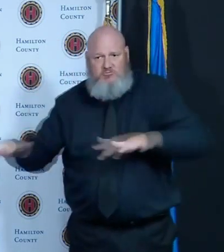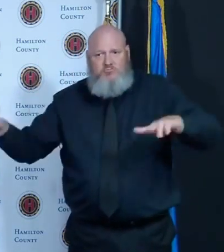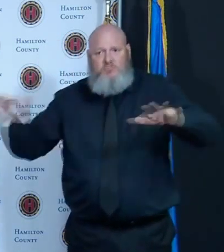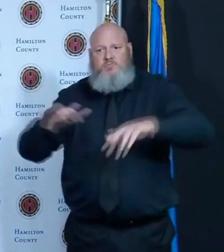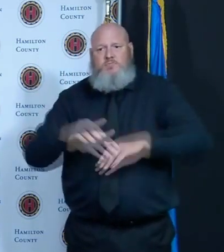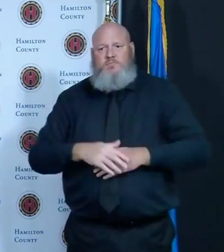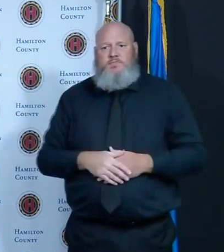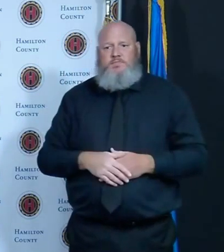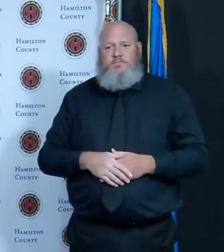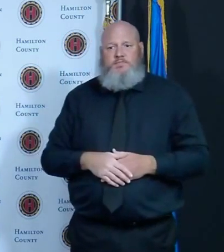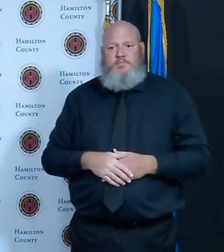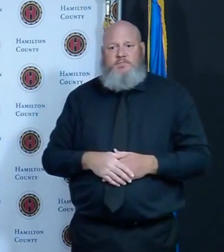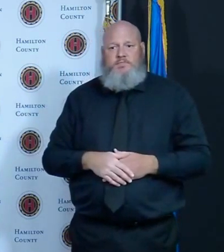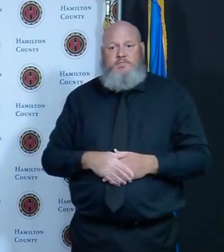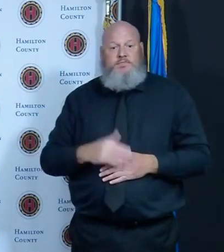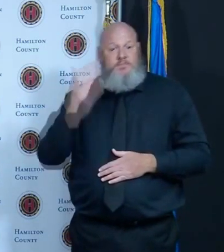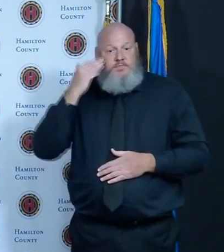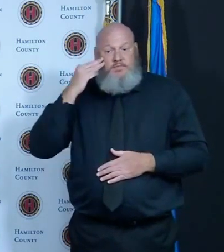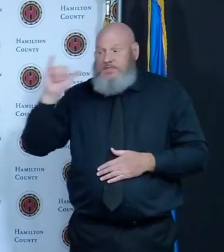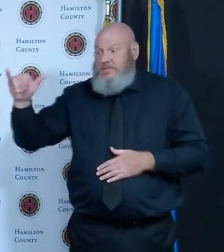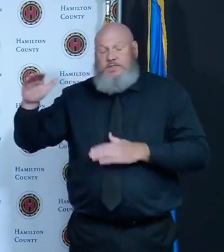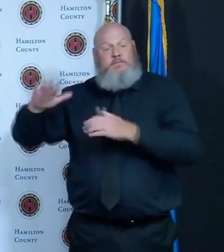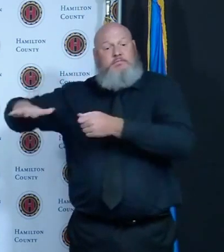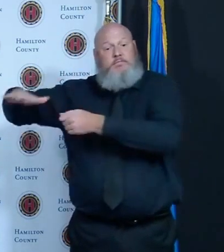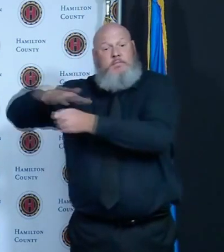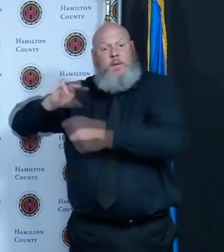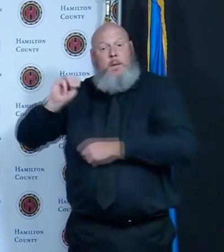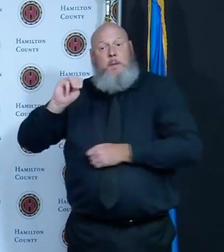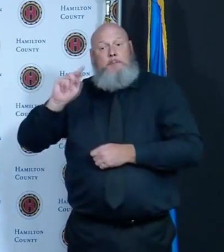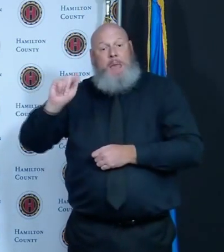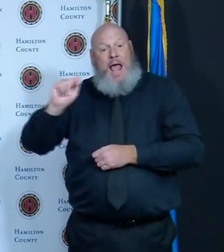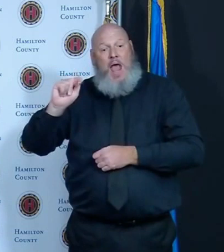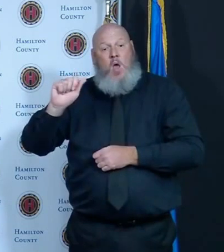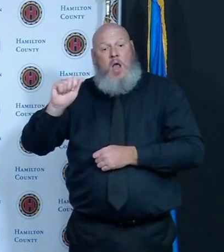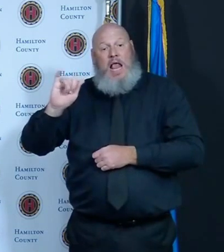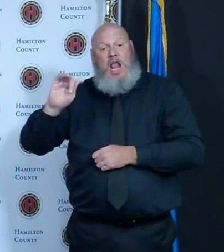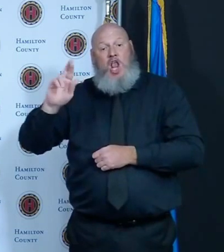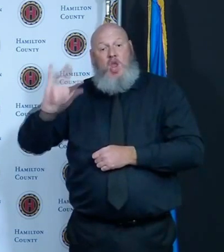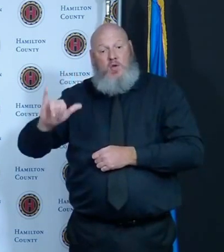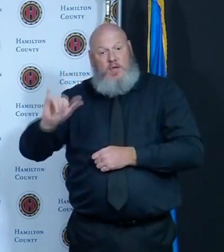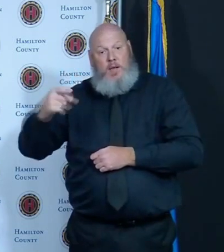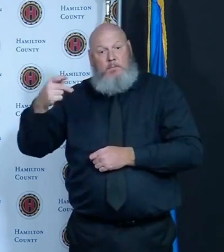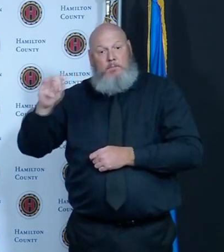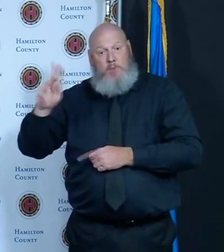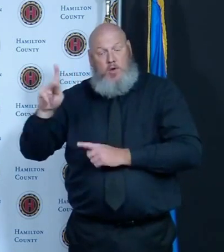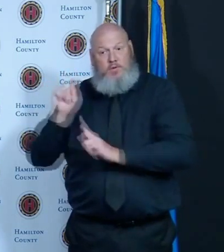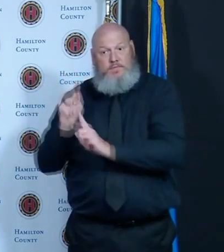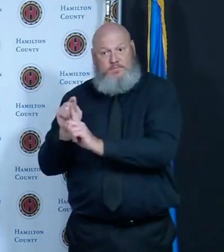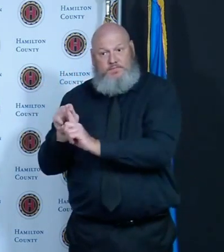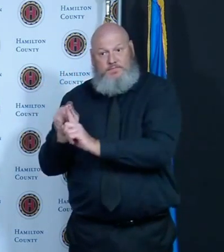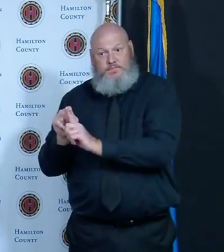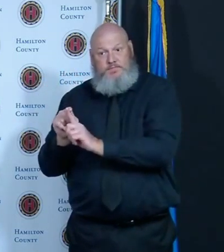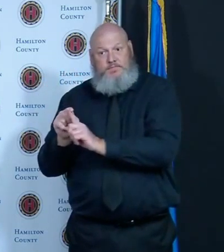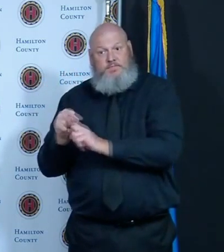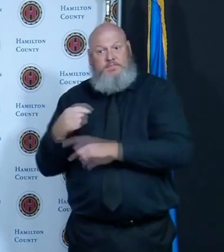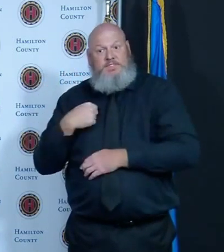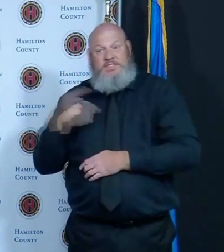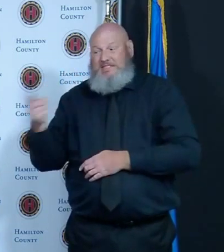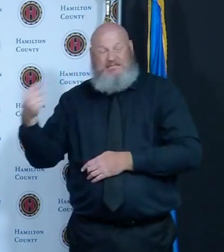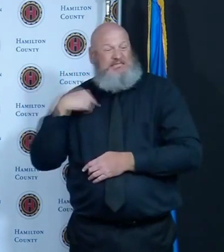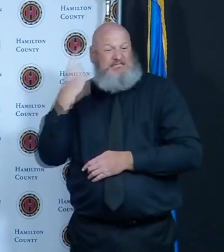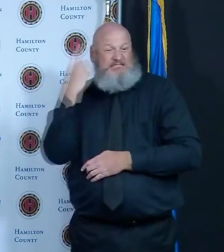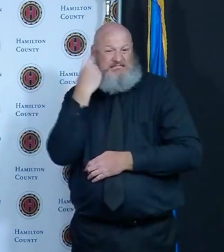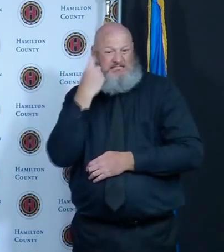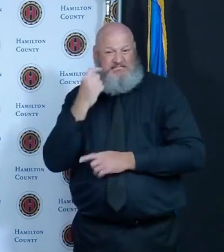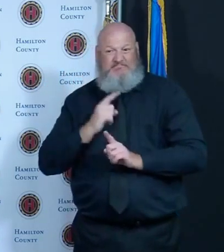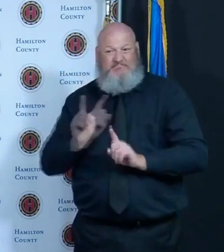of nights ago. It was just beautiful. So I encourage you to do that. Get out when you can. I know